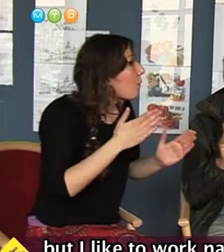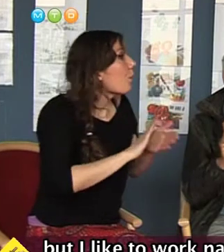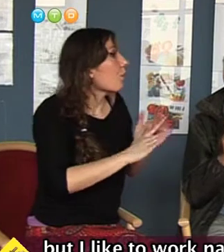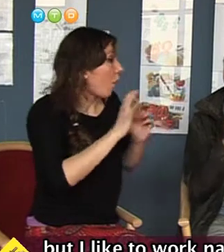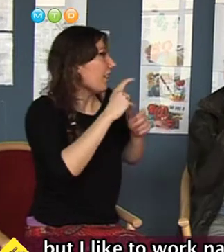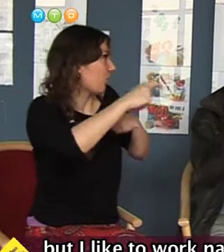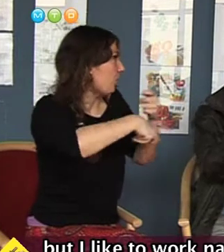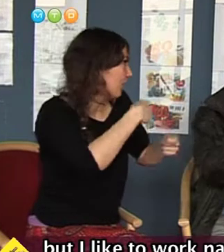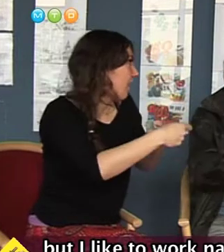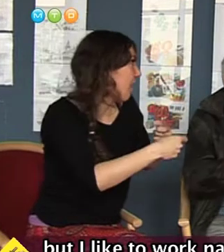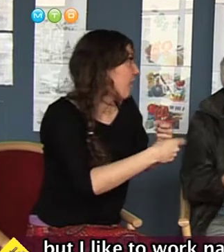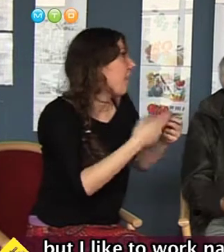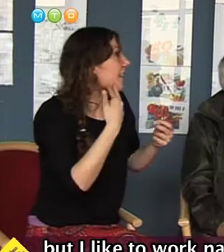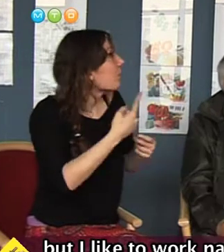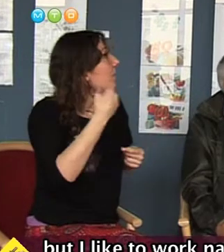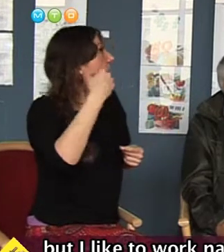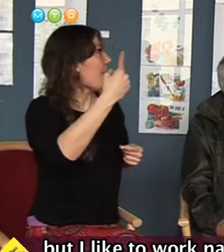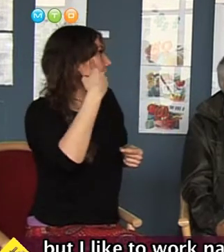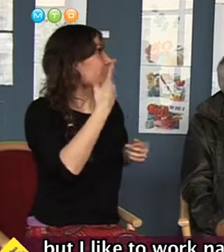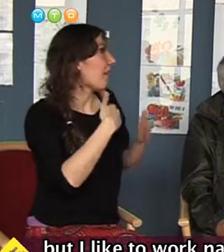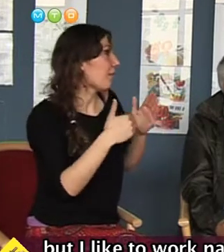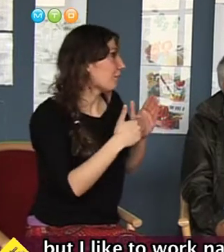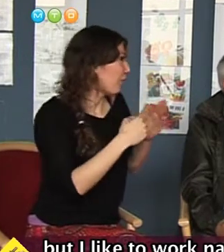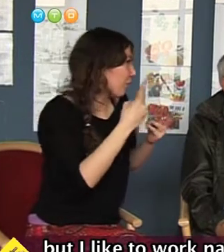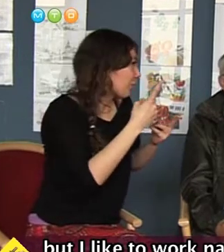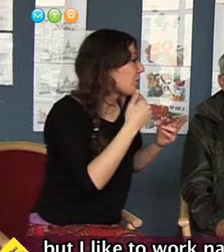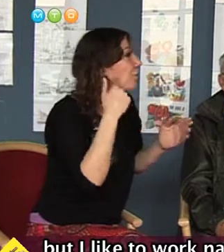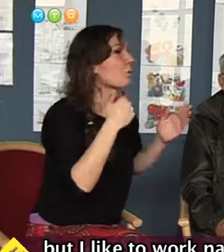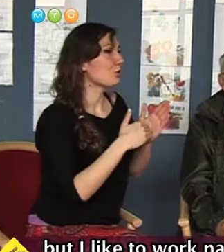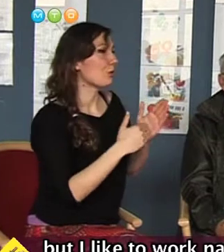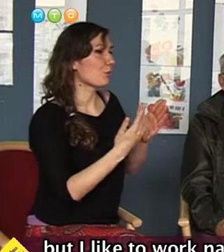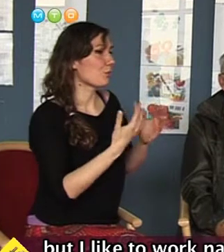rather than I have to use a subject. Do you know what I mean?